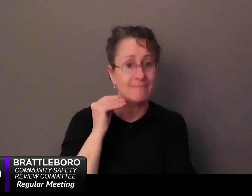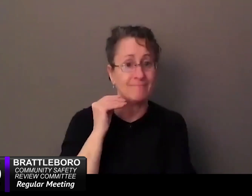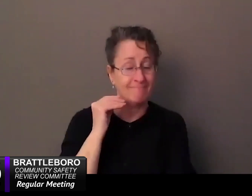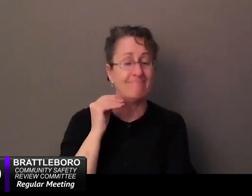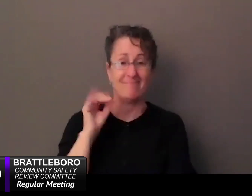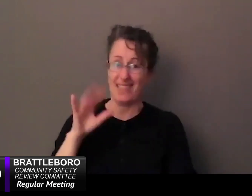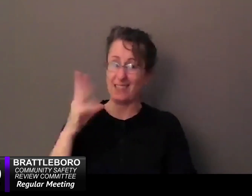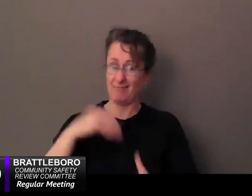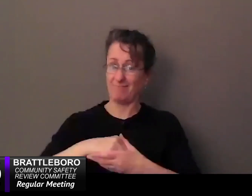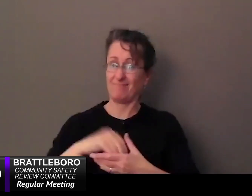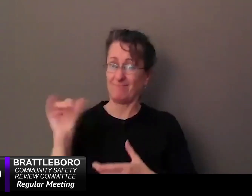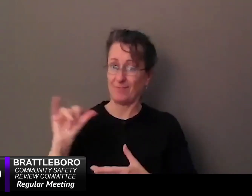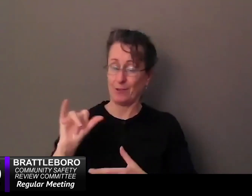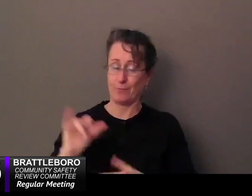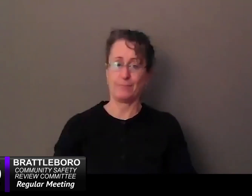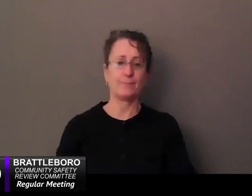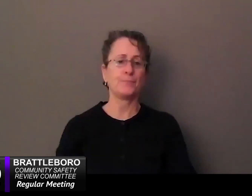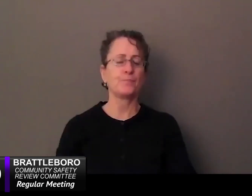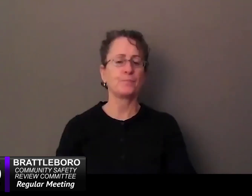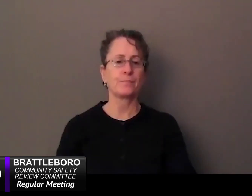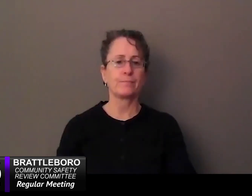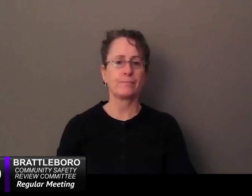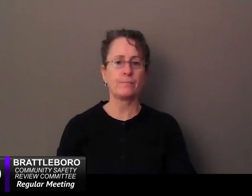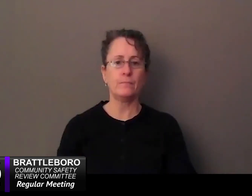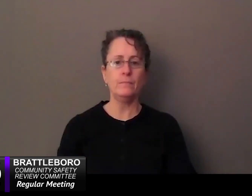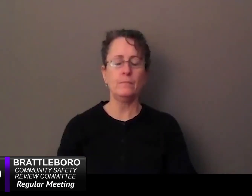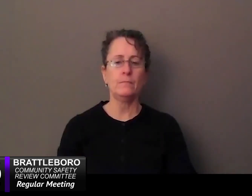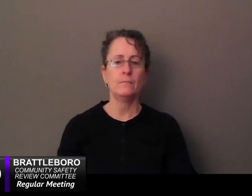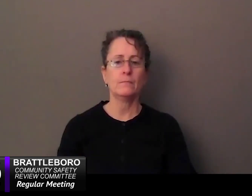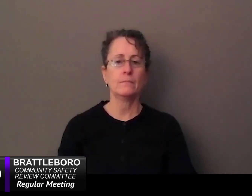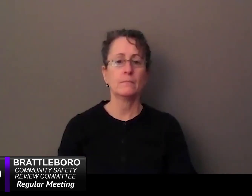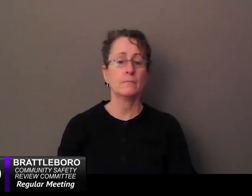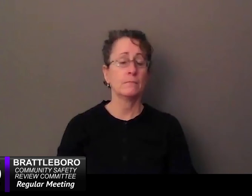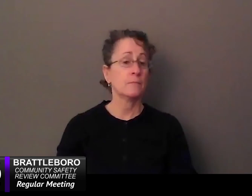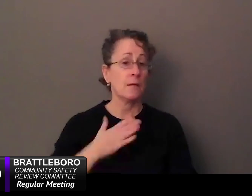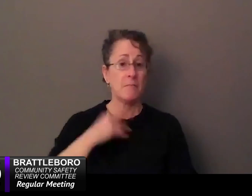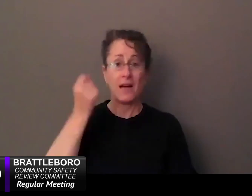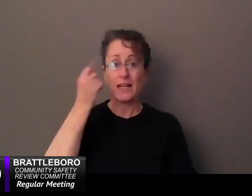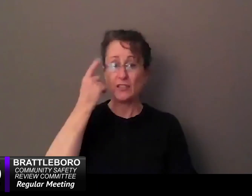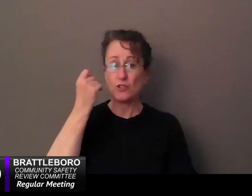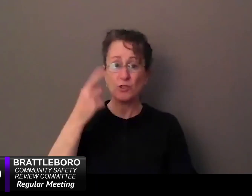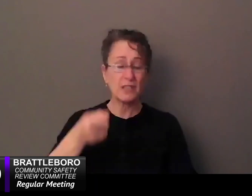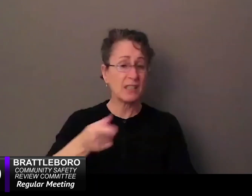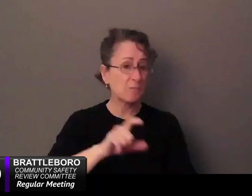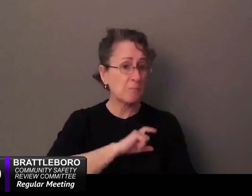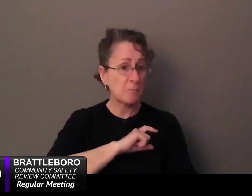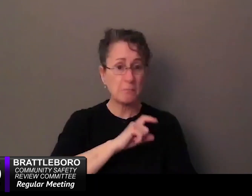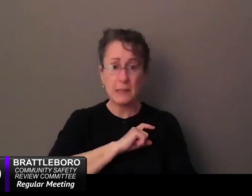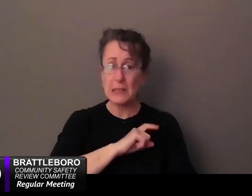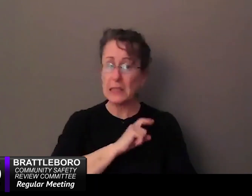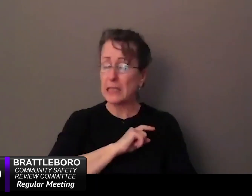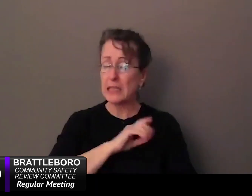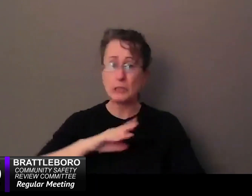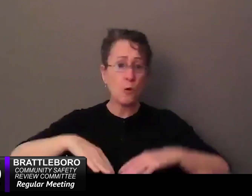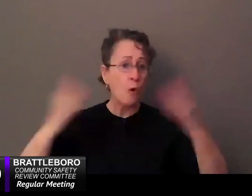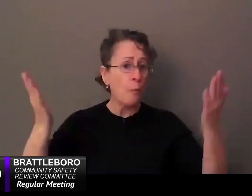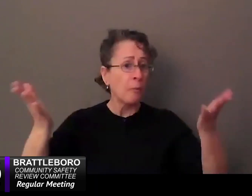there has been no resistance that I'm aware of to this process happening.